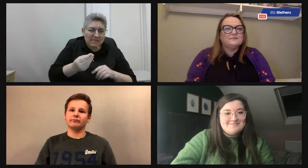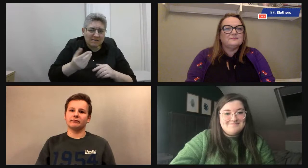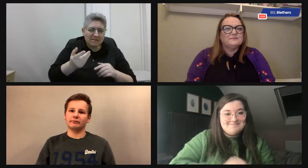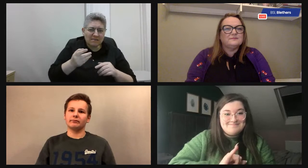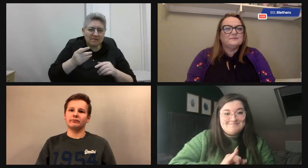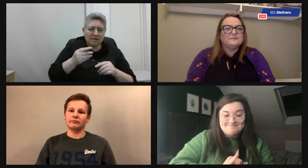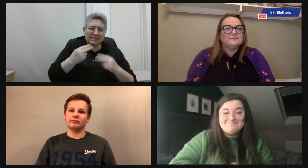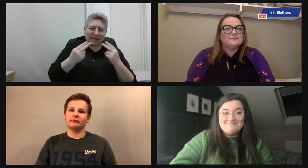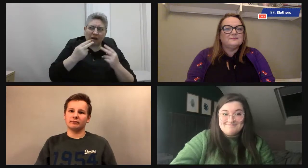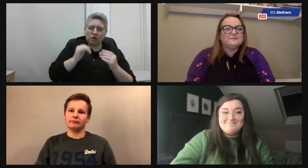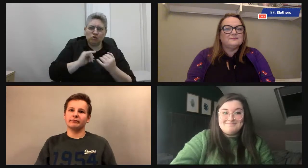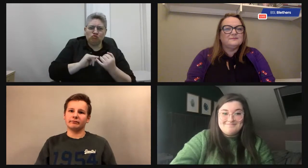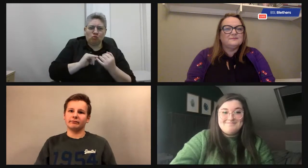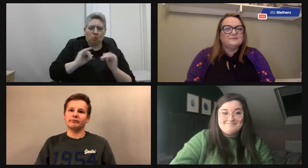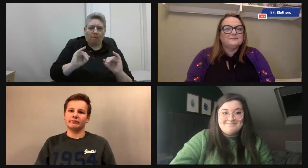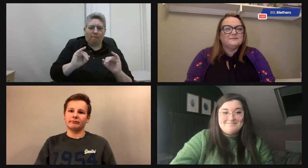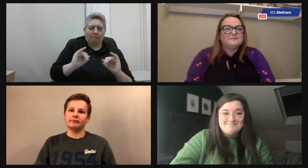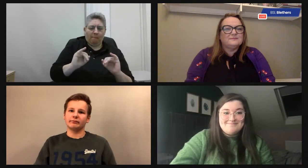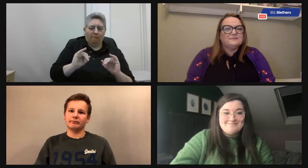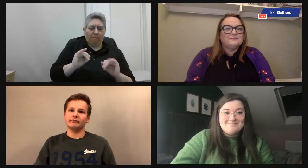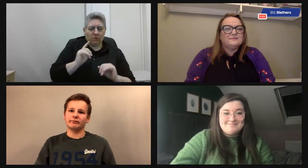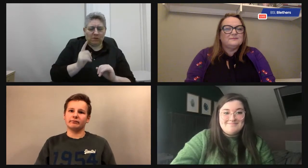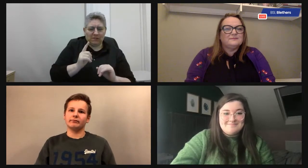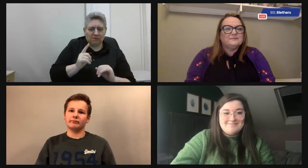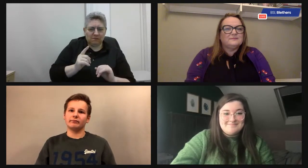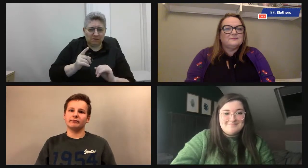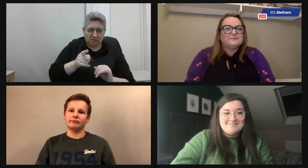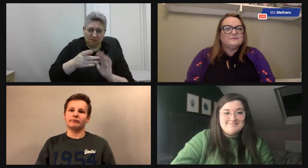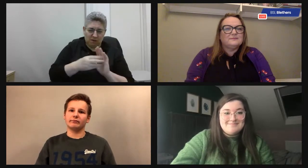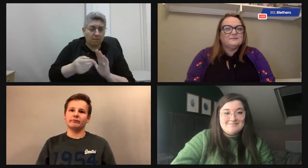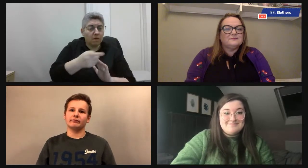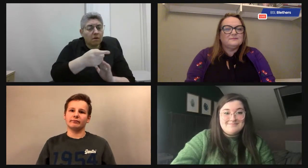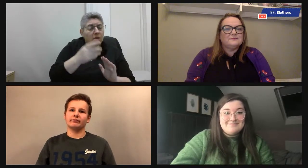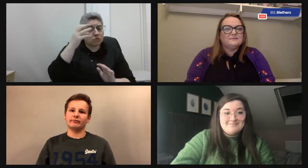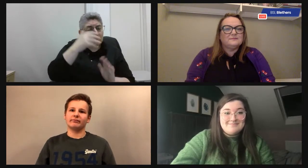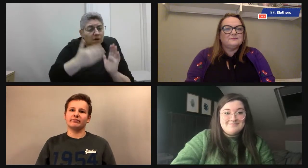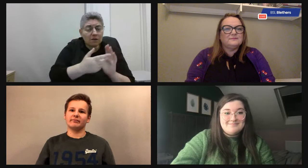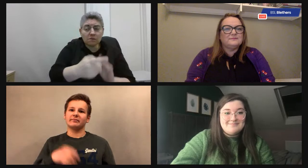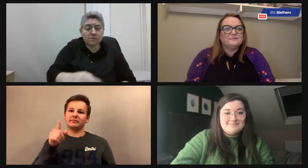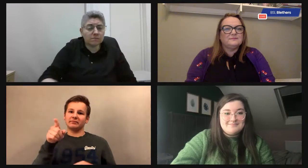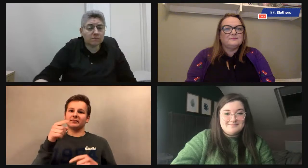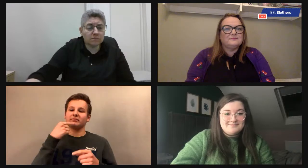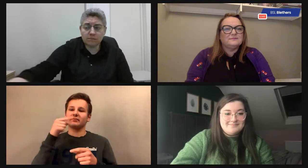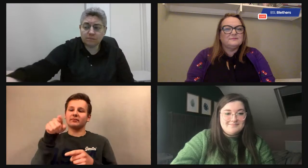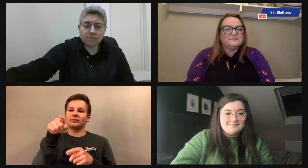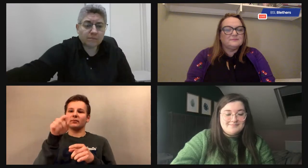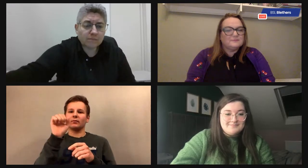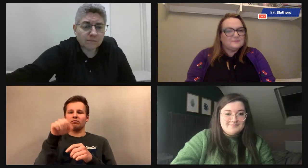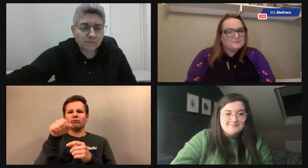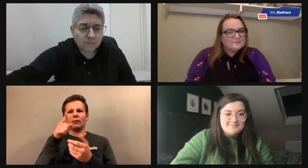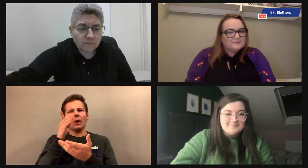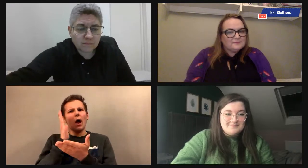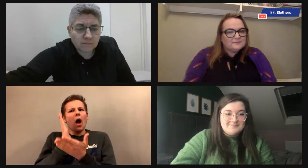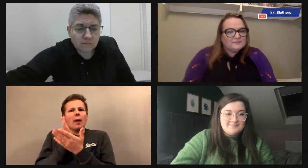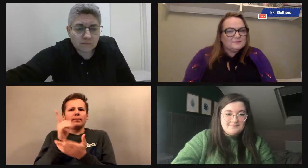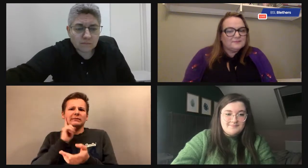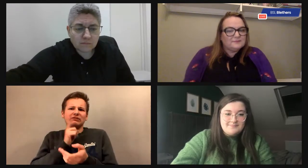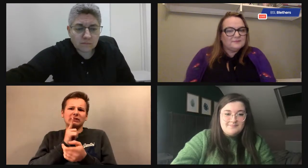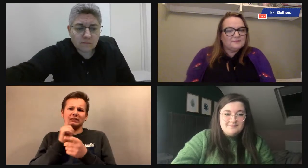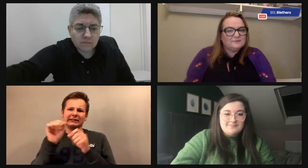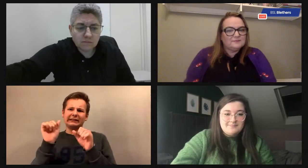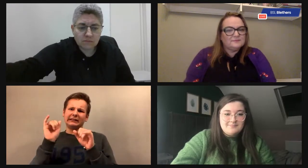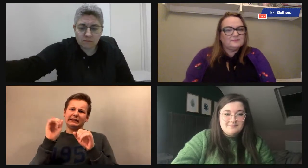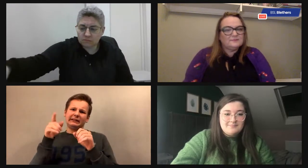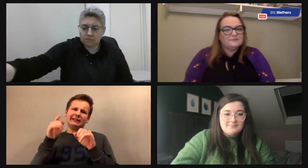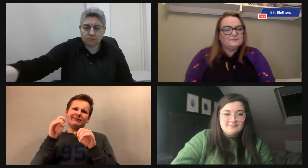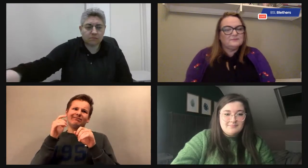of, you know, looking up from their plate every now and again and sticking a thumb up occasionally. But it's so, so frustrating, like the traditional